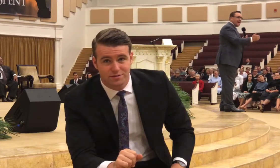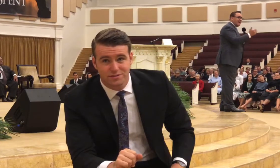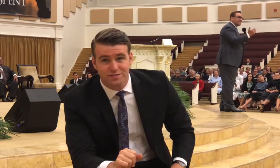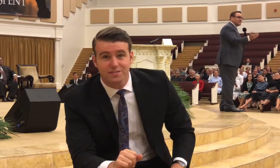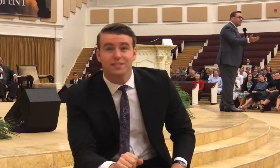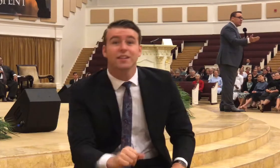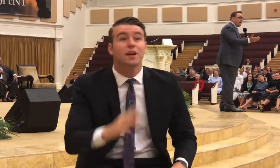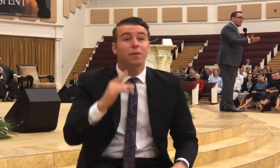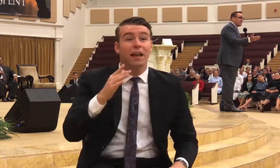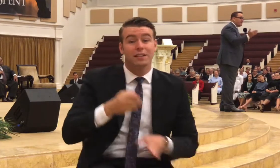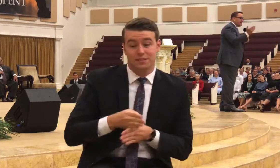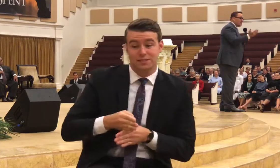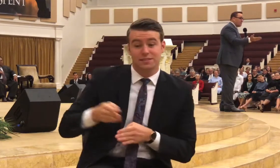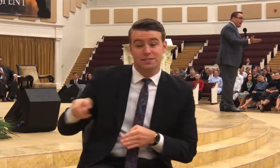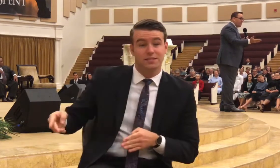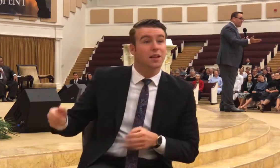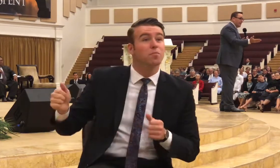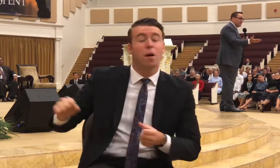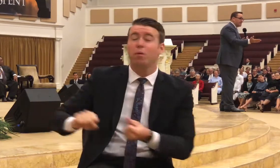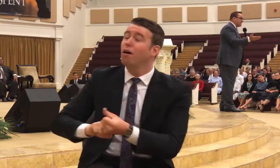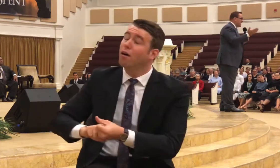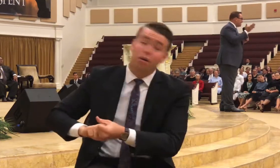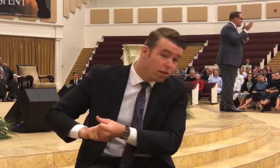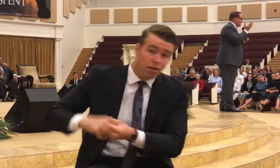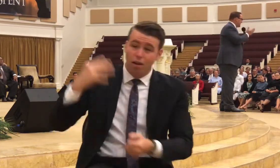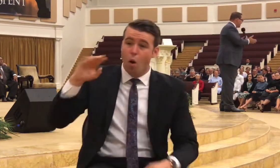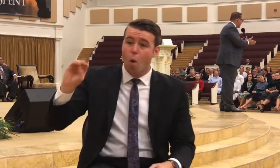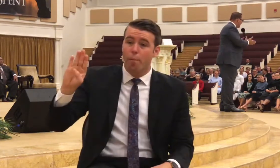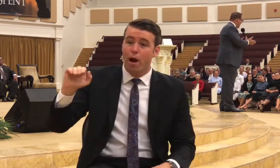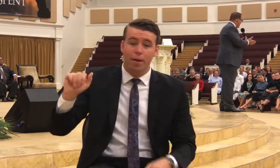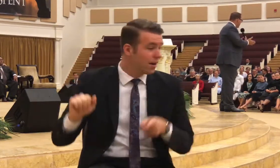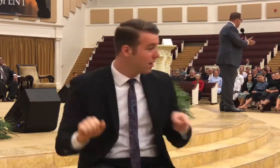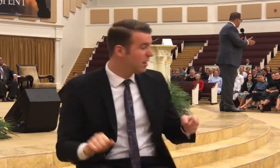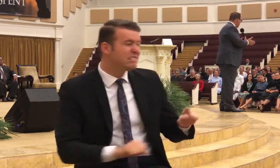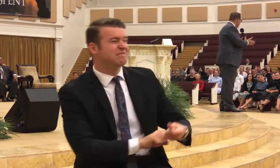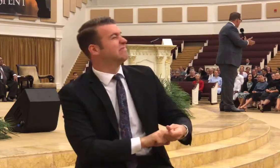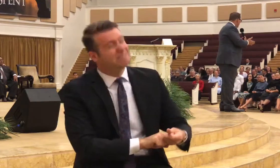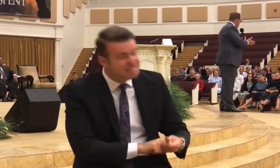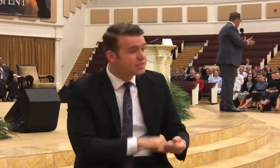Because the guy next to you may be the biggest Obama fan sitting next to the biggest Trump fan.